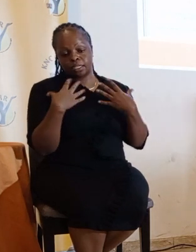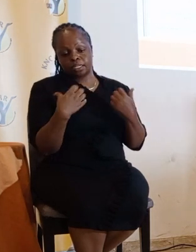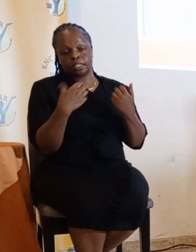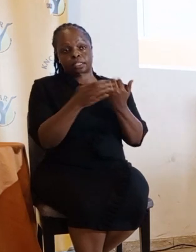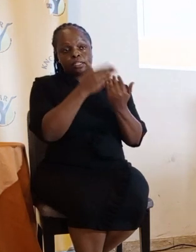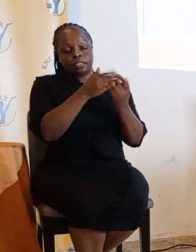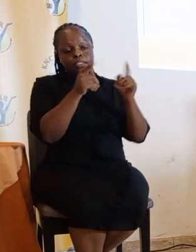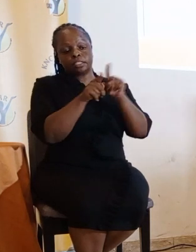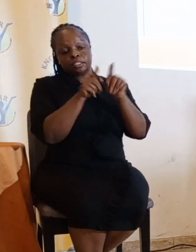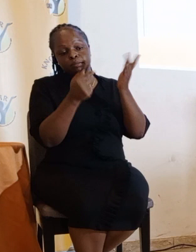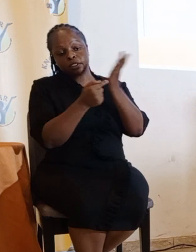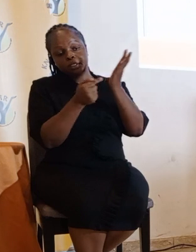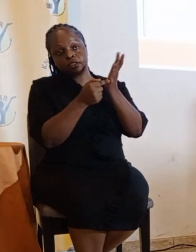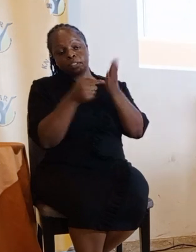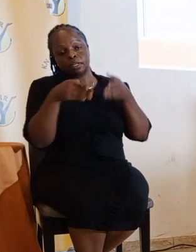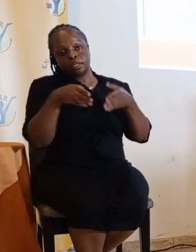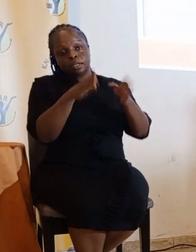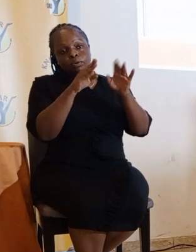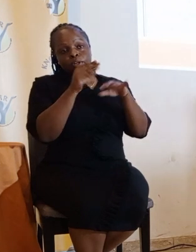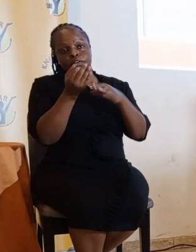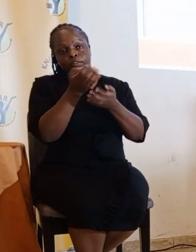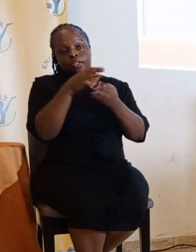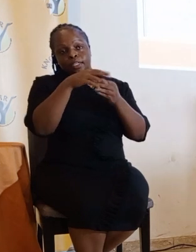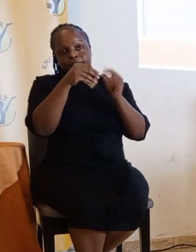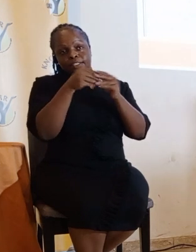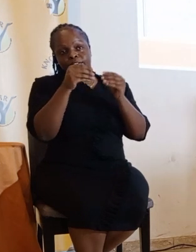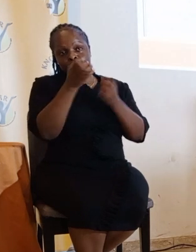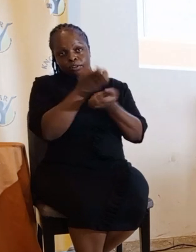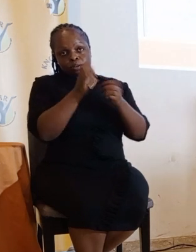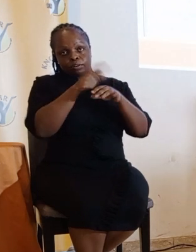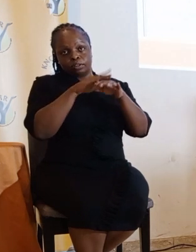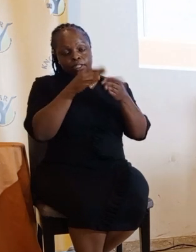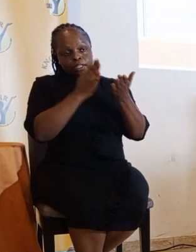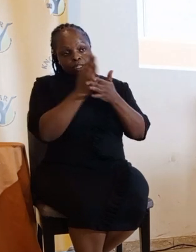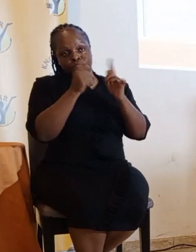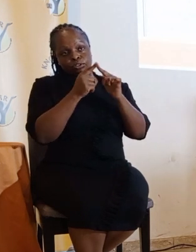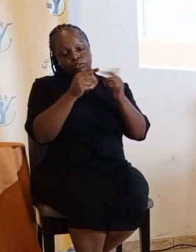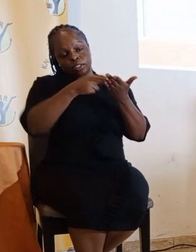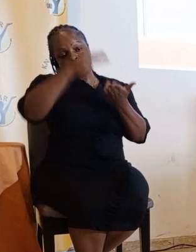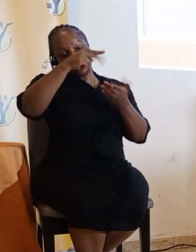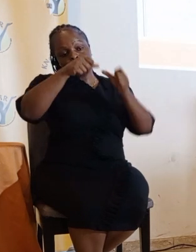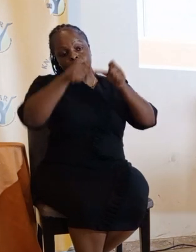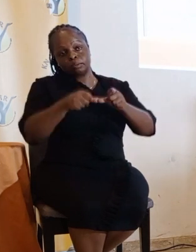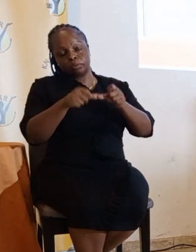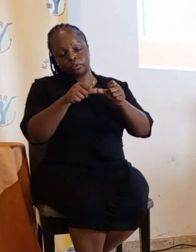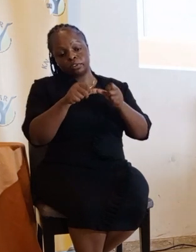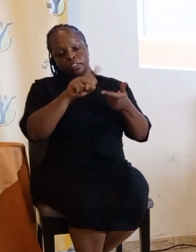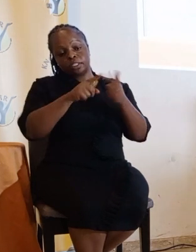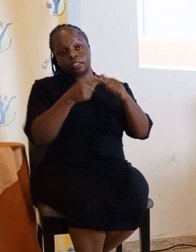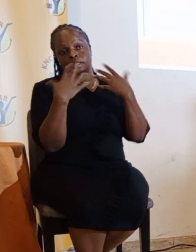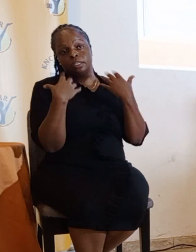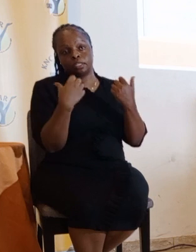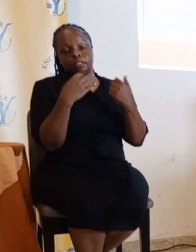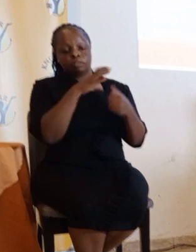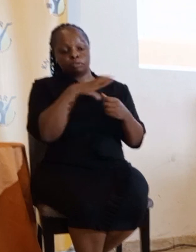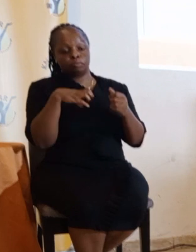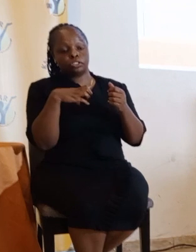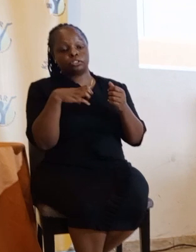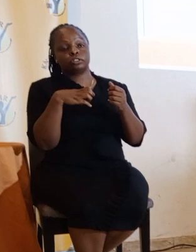digital superhighway and creative economy. On the right to the highest attainable standards of health, the